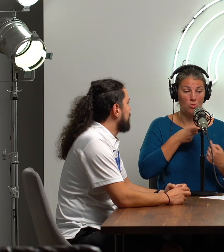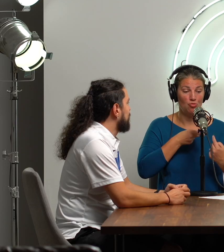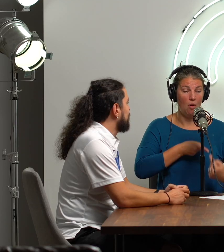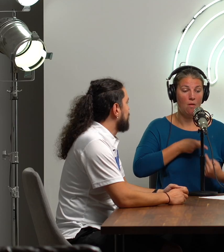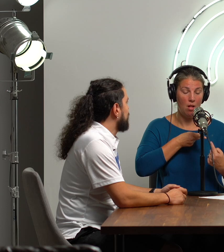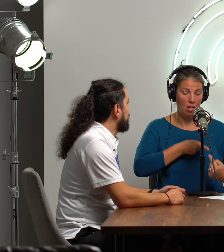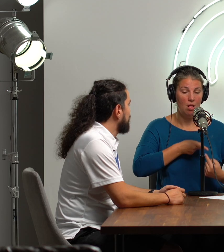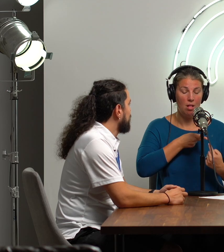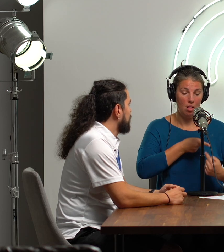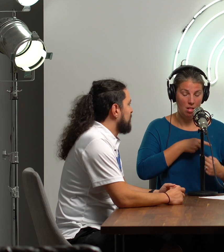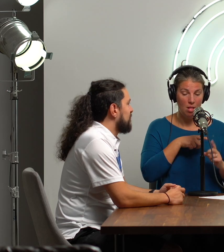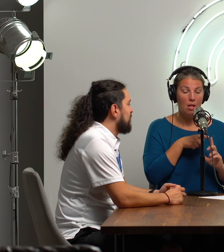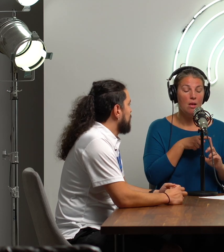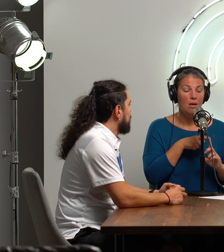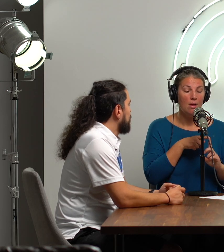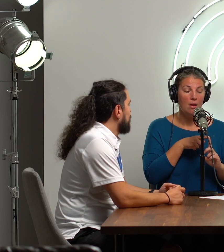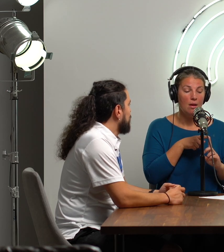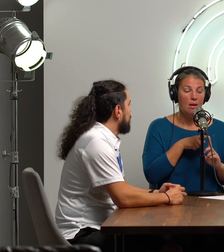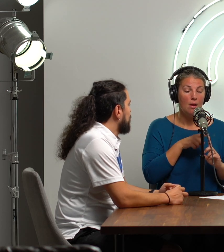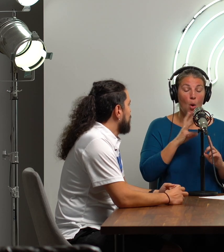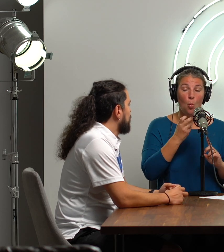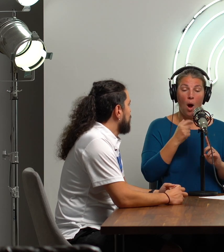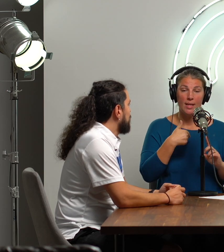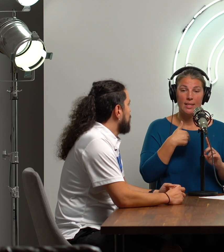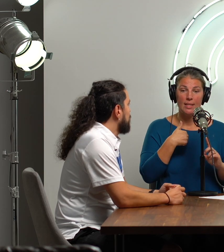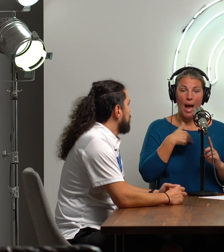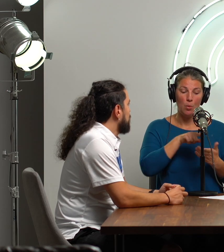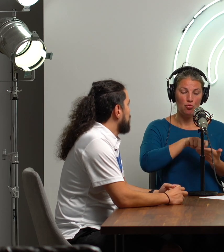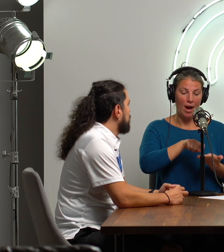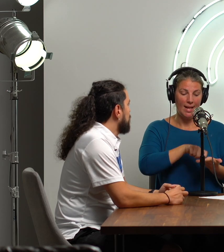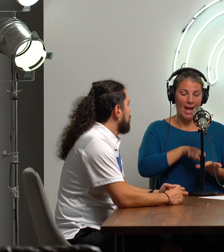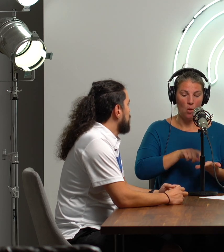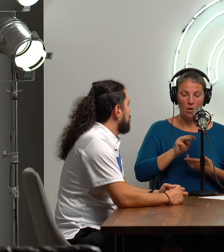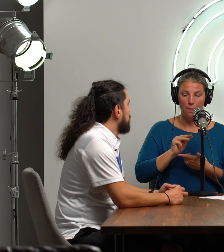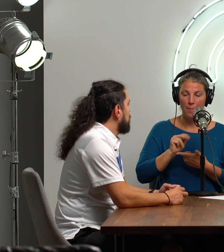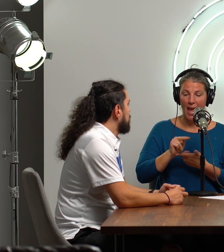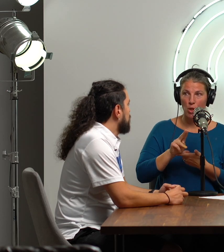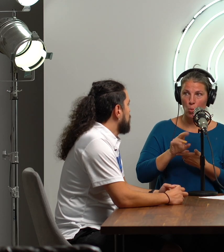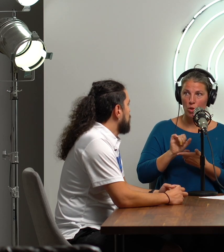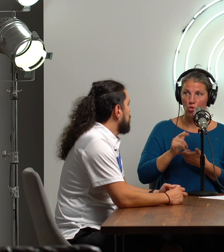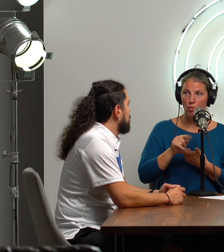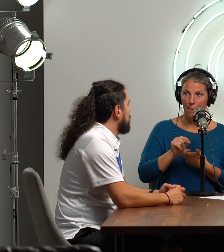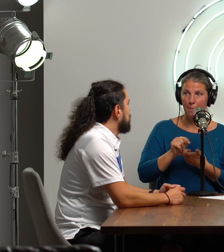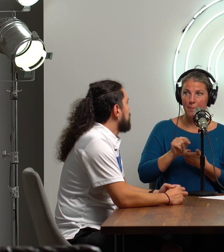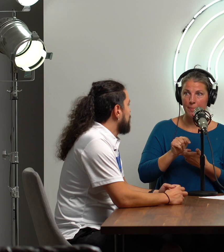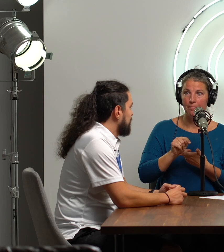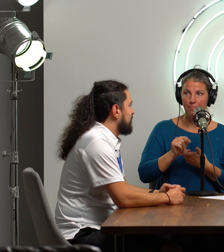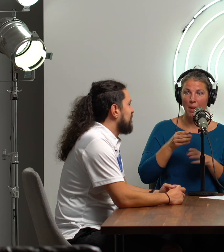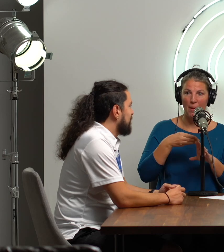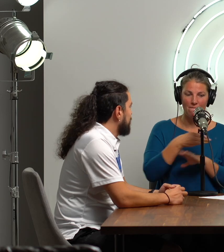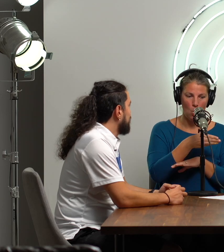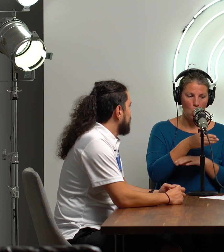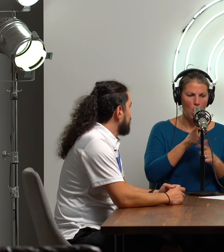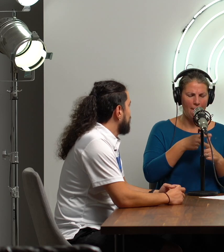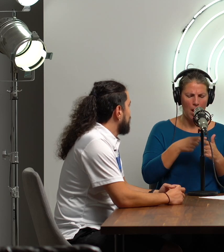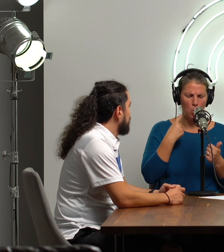was actually writing out a manuscript before and then learning hey this is helpful